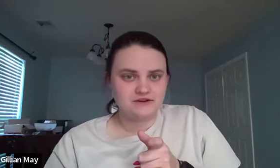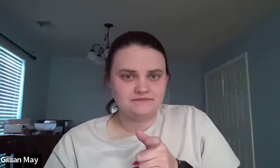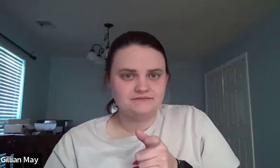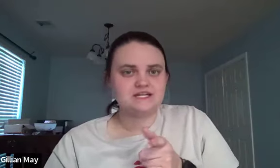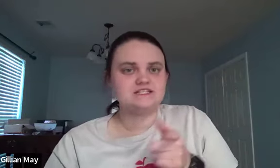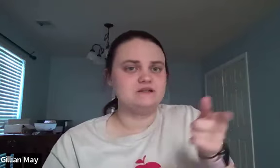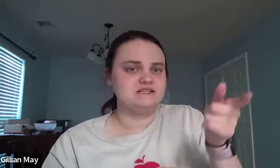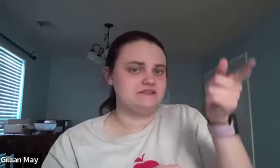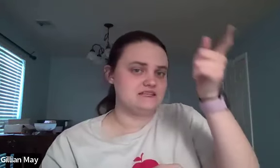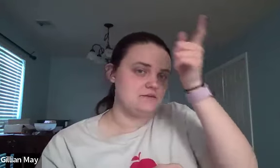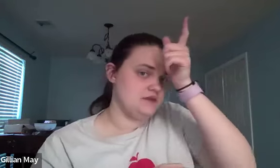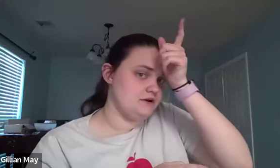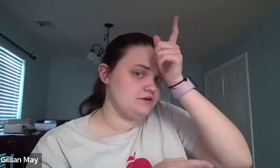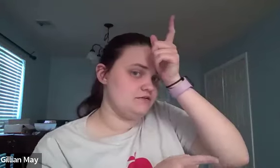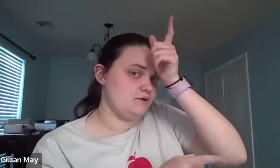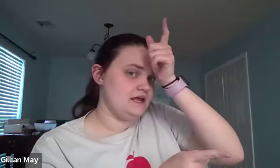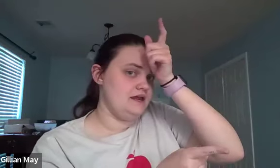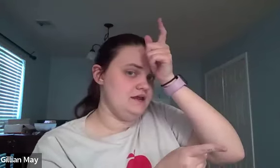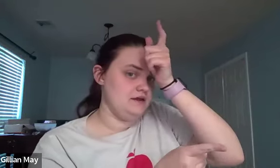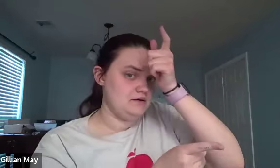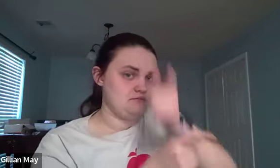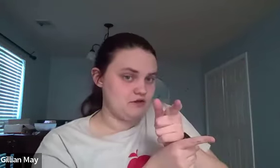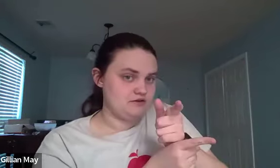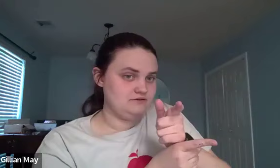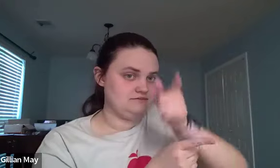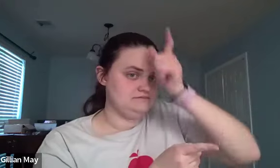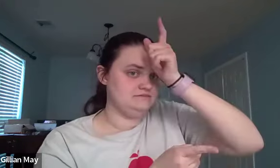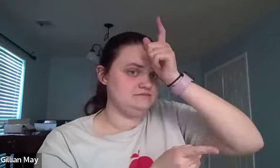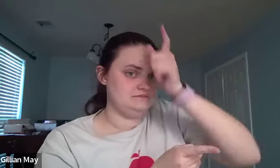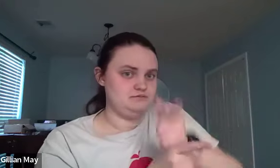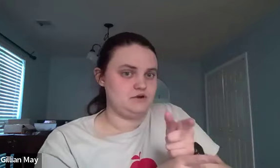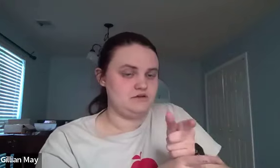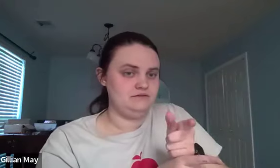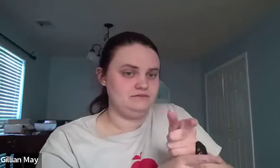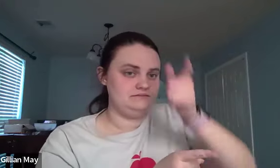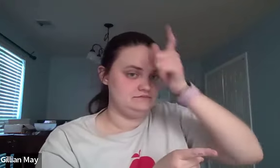Brother is going to be the same thing, but on your forehead. Brother, brother,